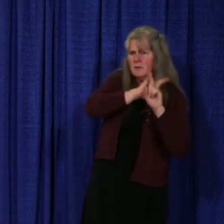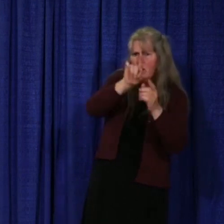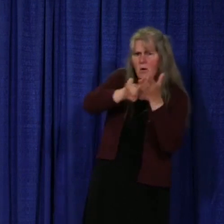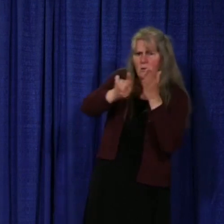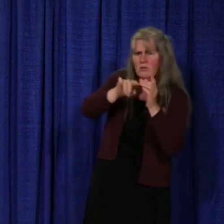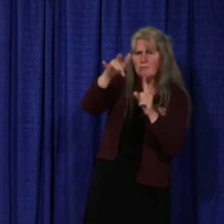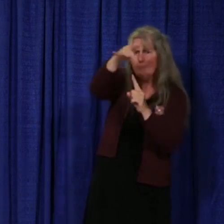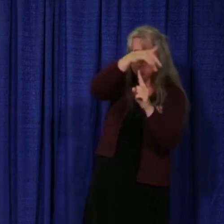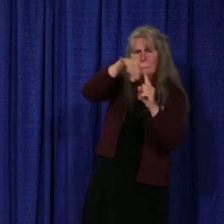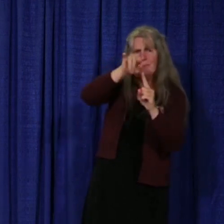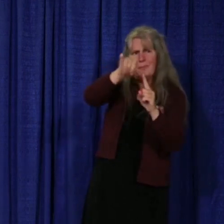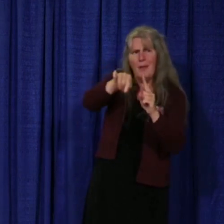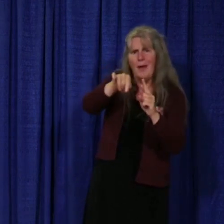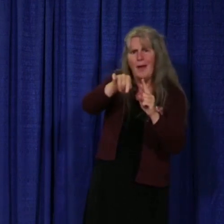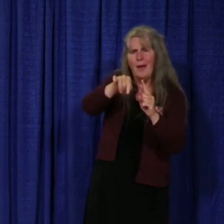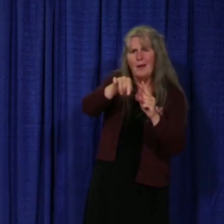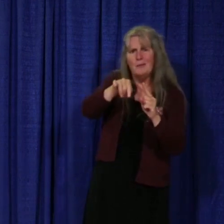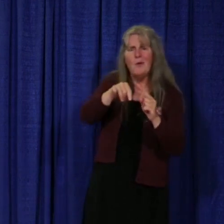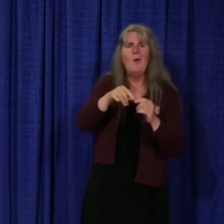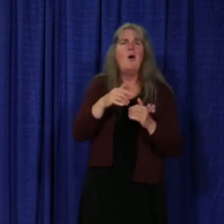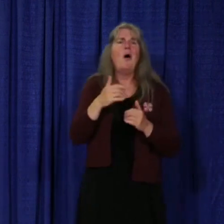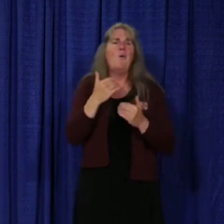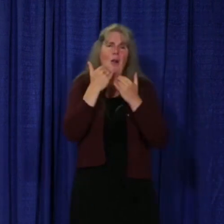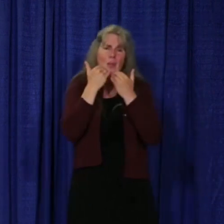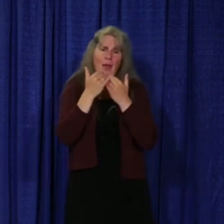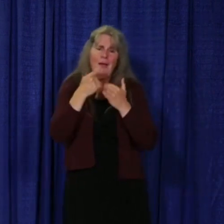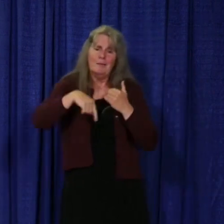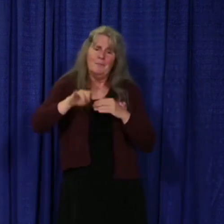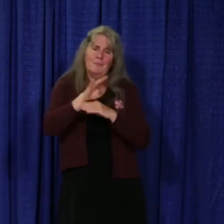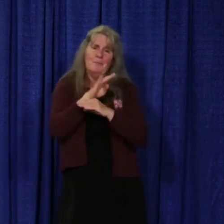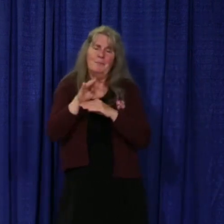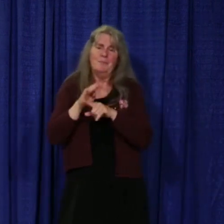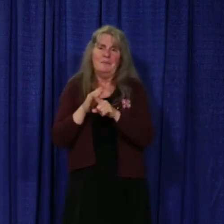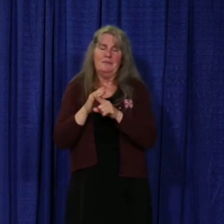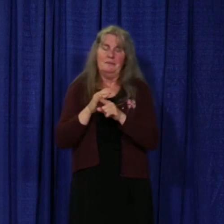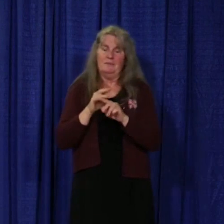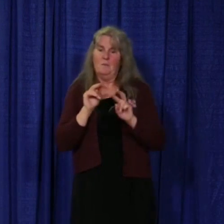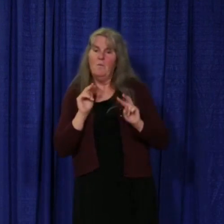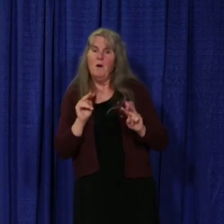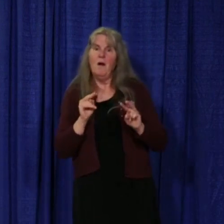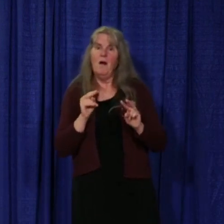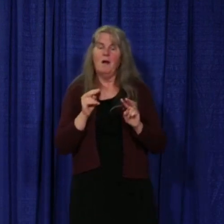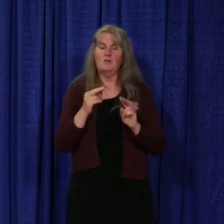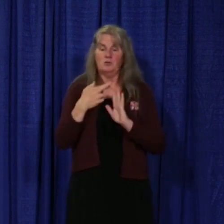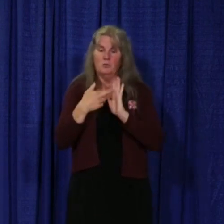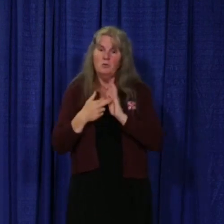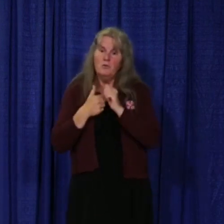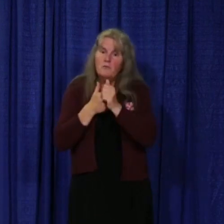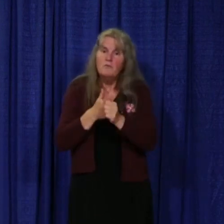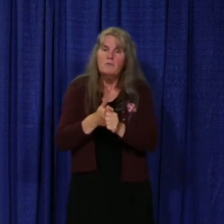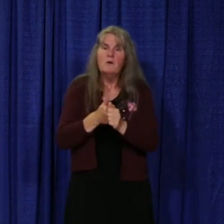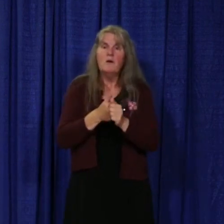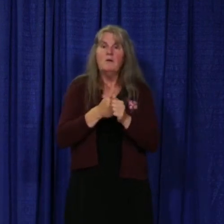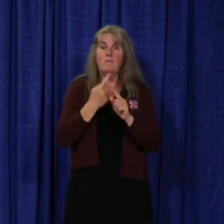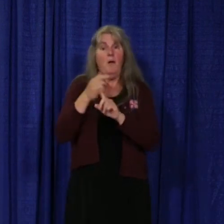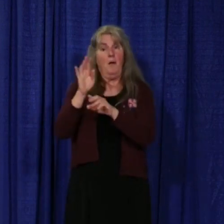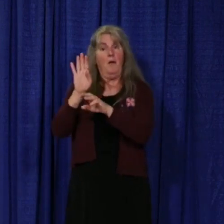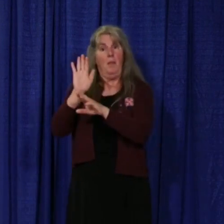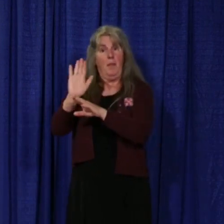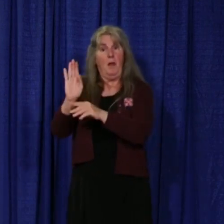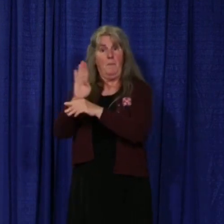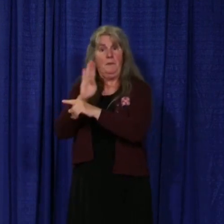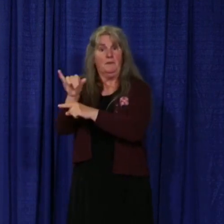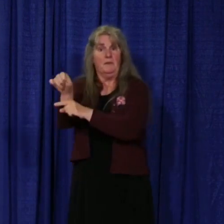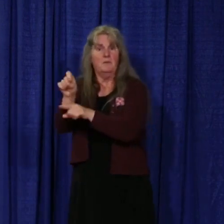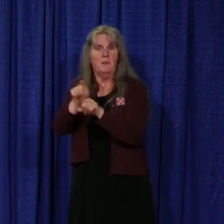they do. So first, I want to thank those businesses that are keeping up with the rules, not only necessarily just for their businesses and